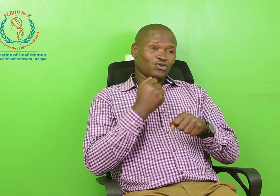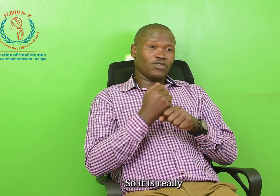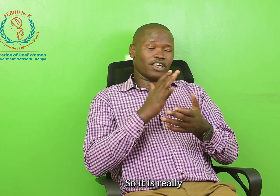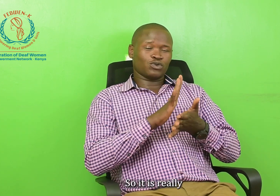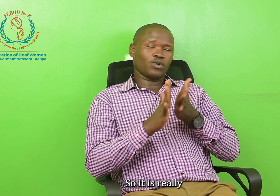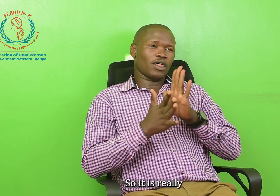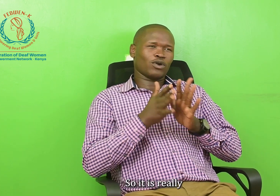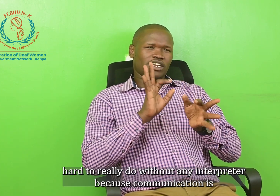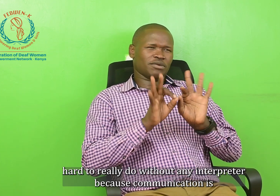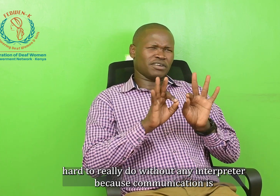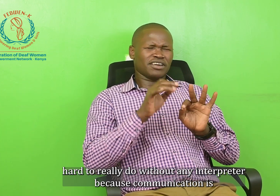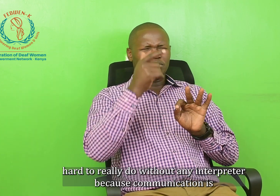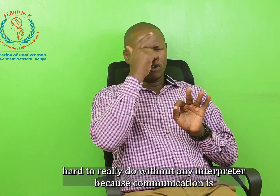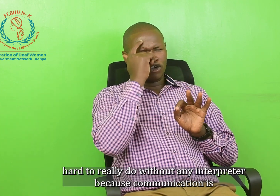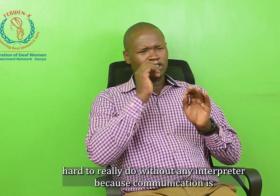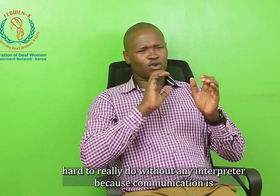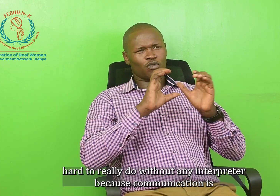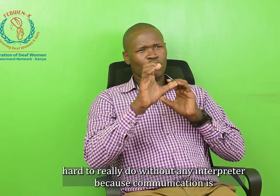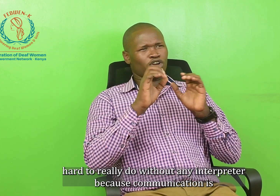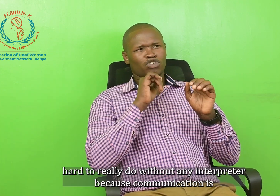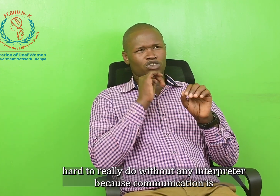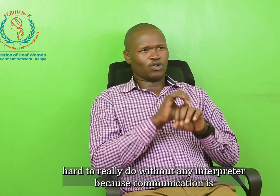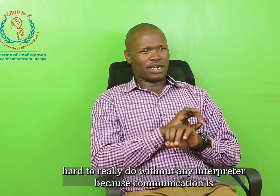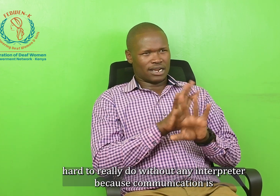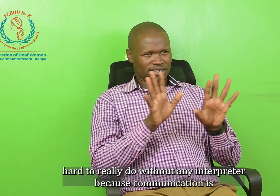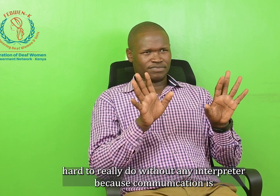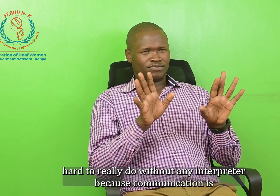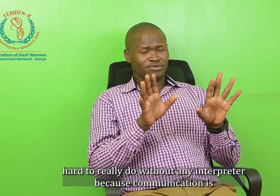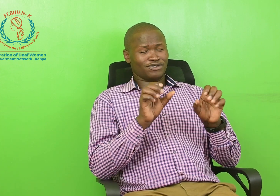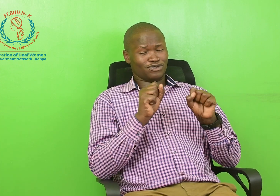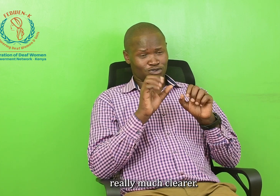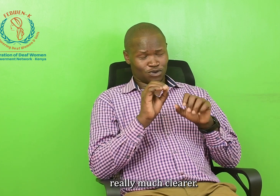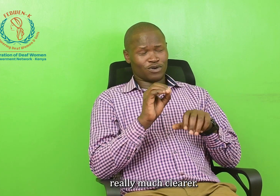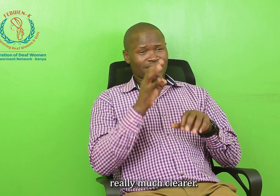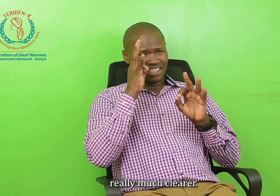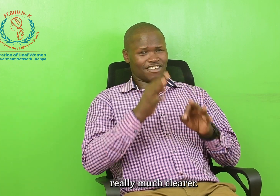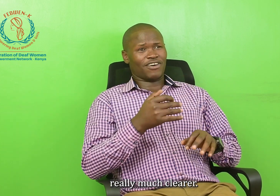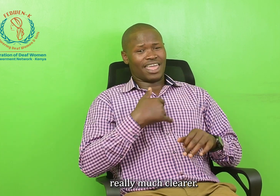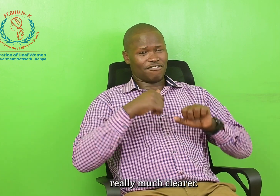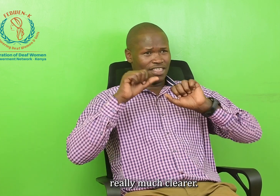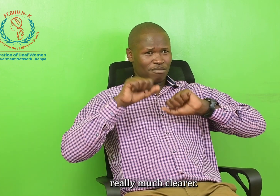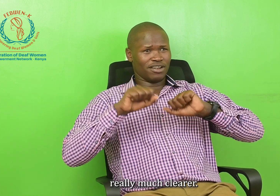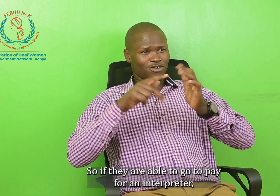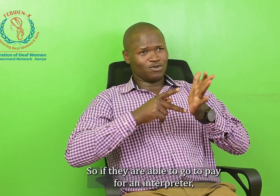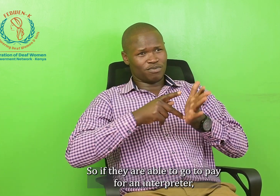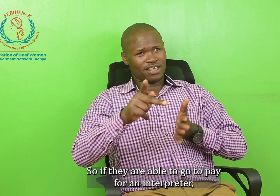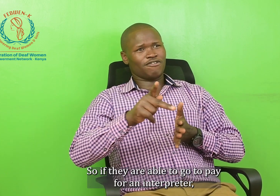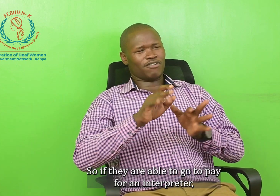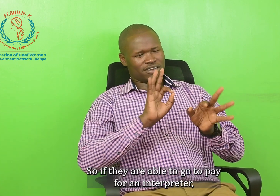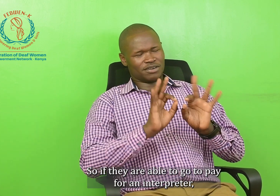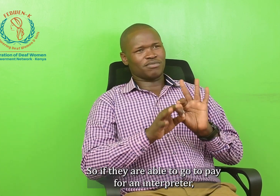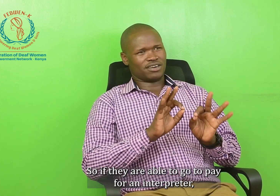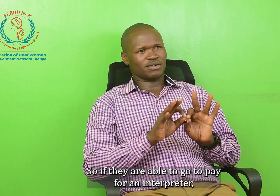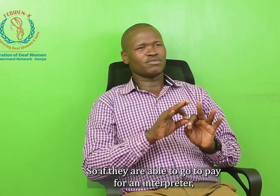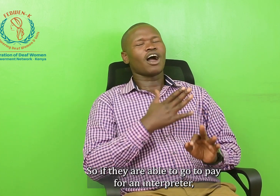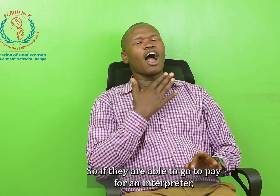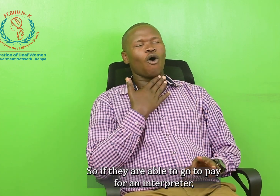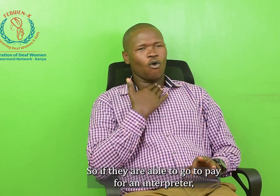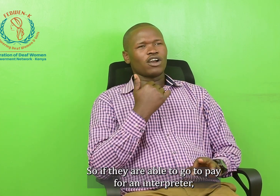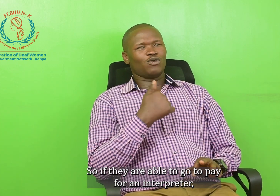So it is really hard to really do without an interpreter because communication is not really much clear. So if they are able to pay